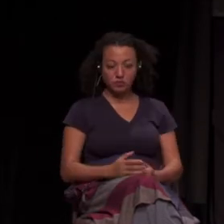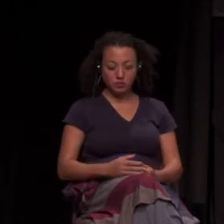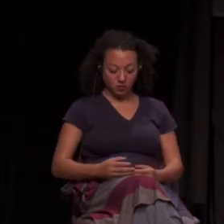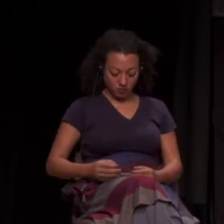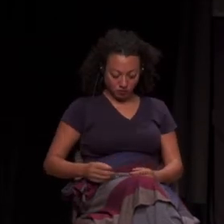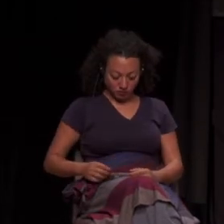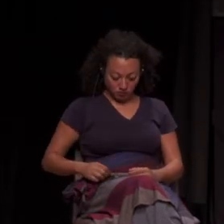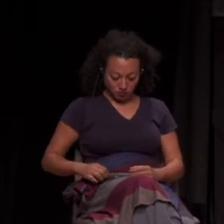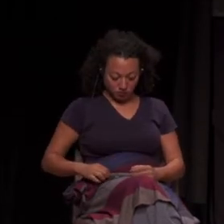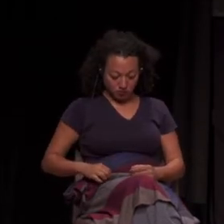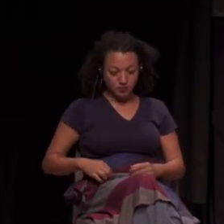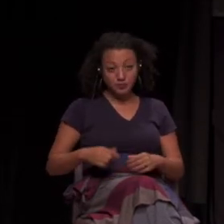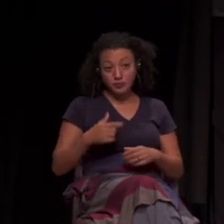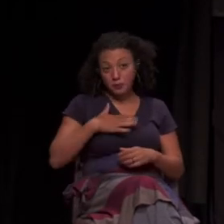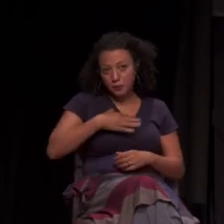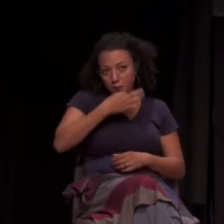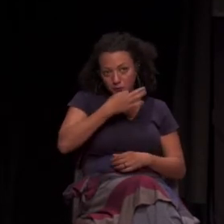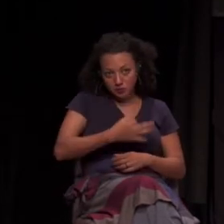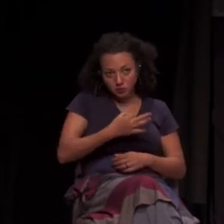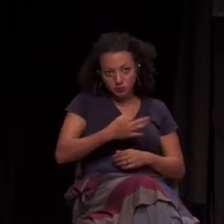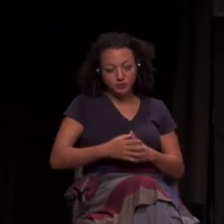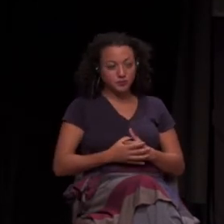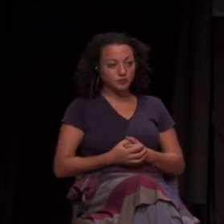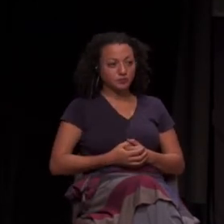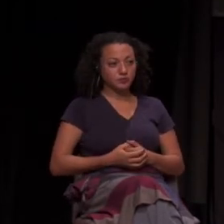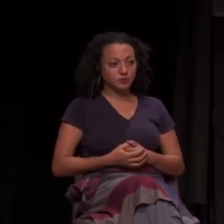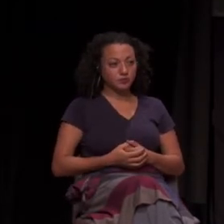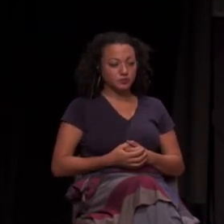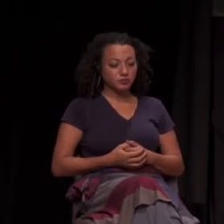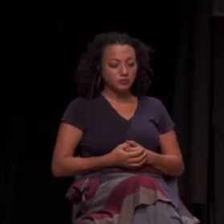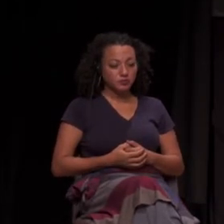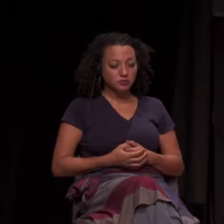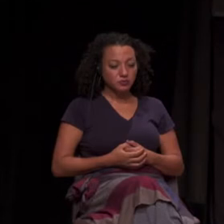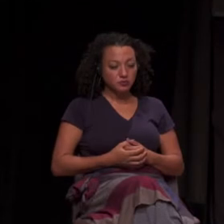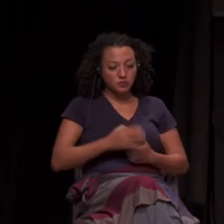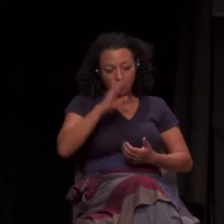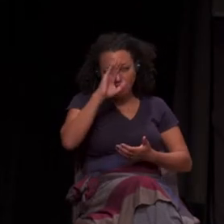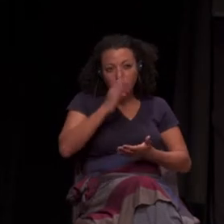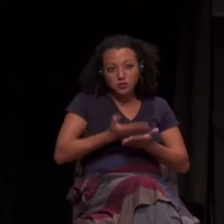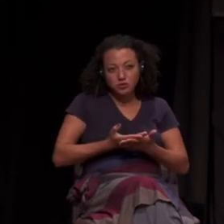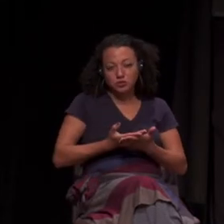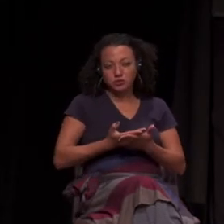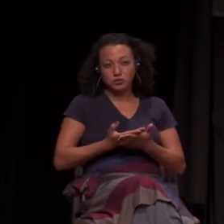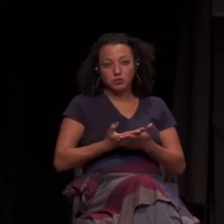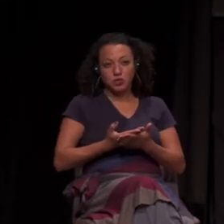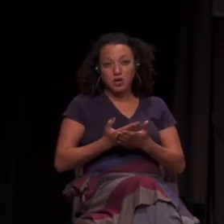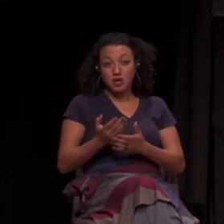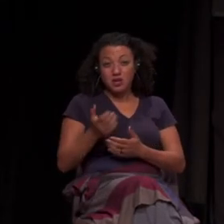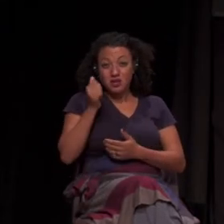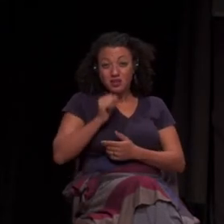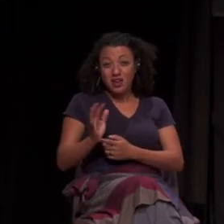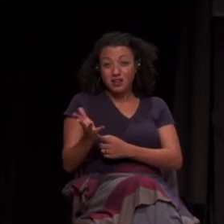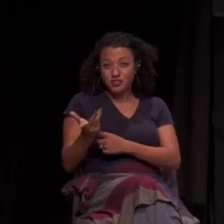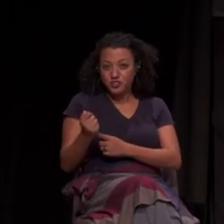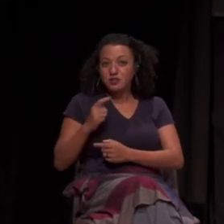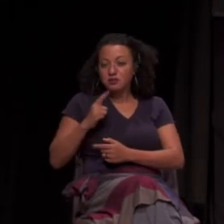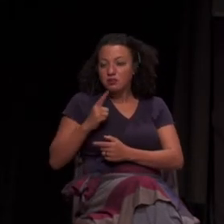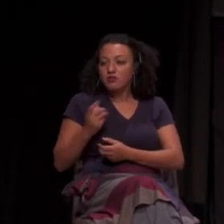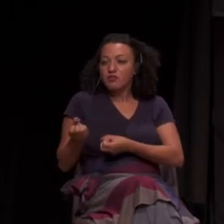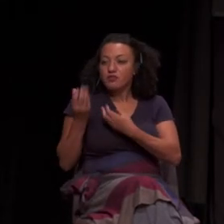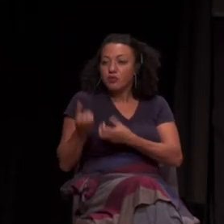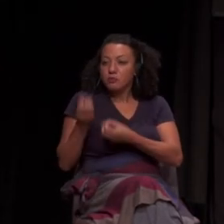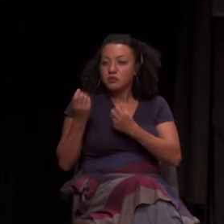In my opinion, it's the artist's access to receiving this information that begins